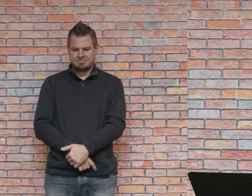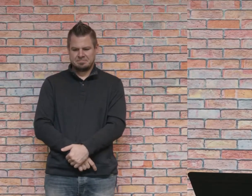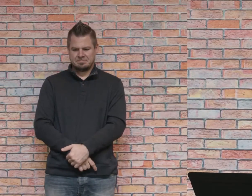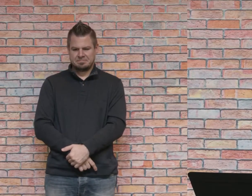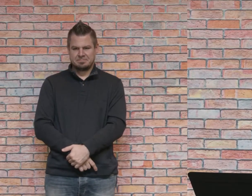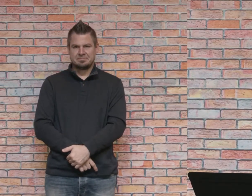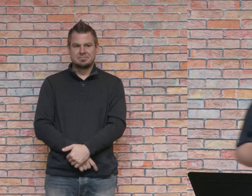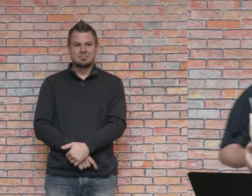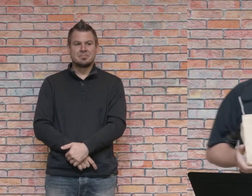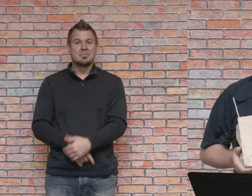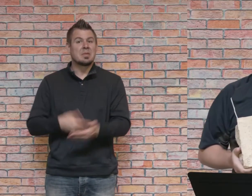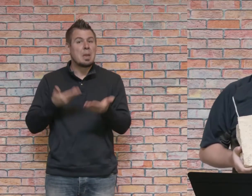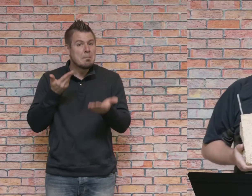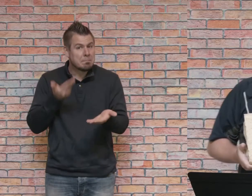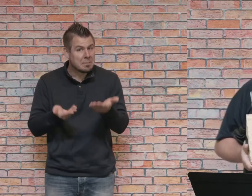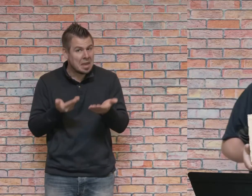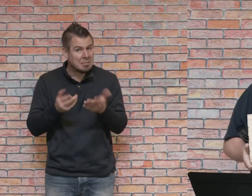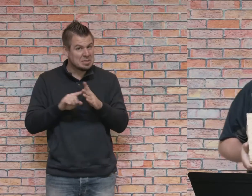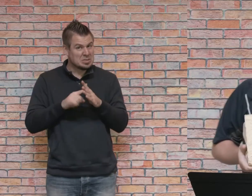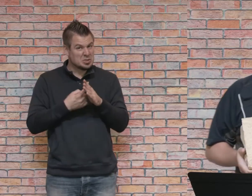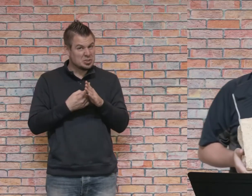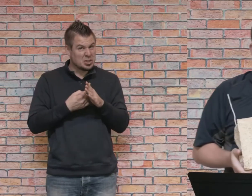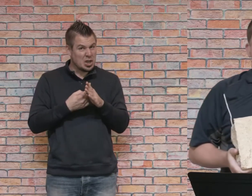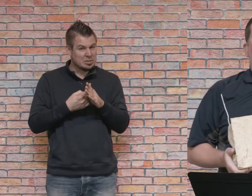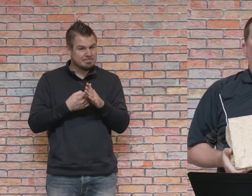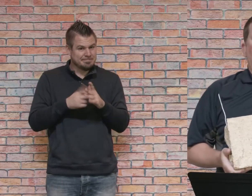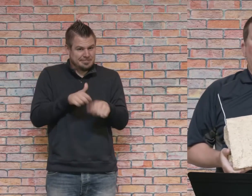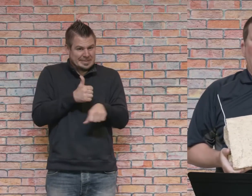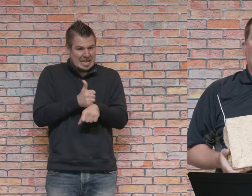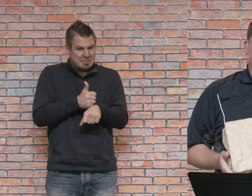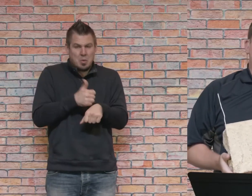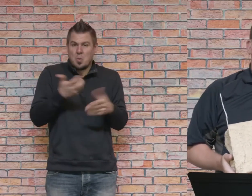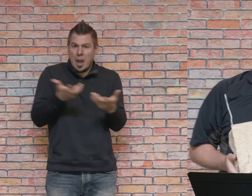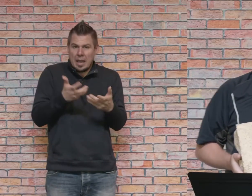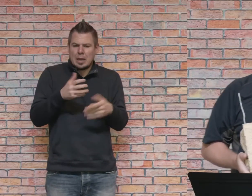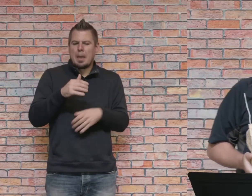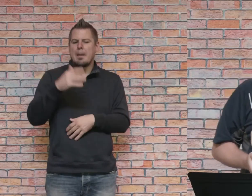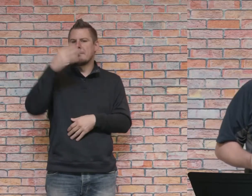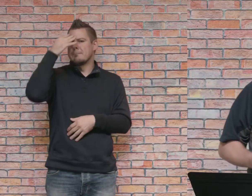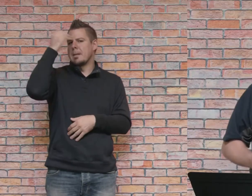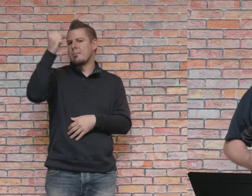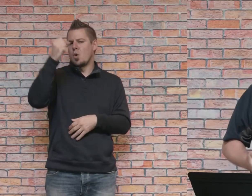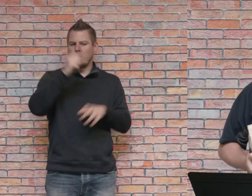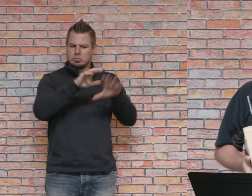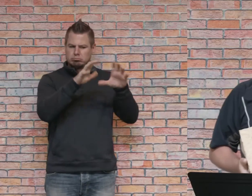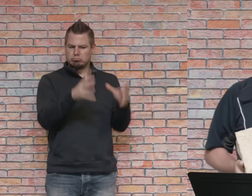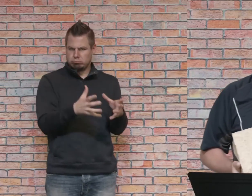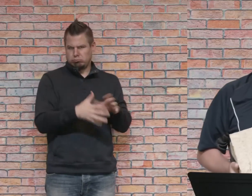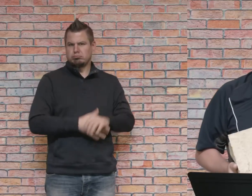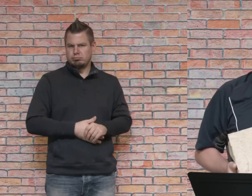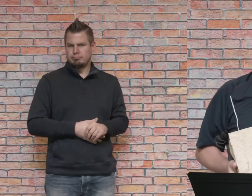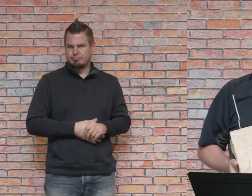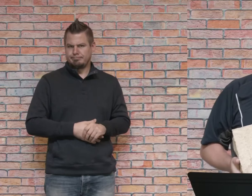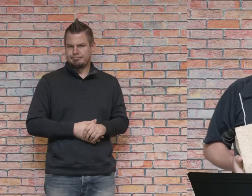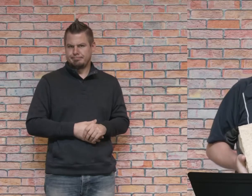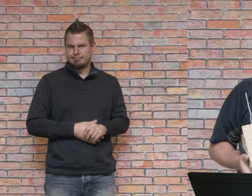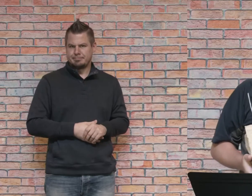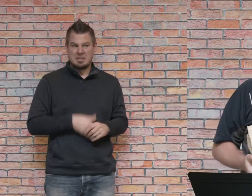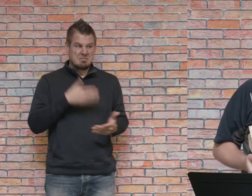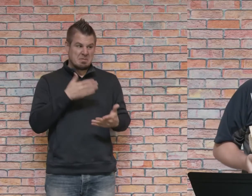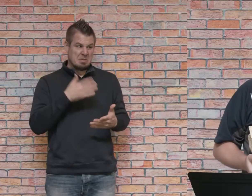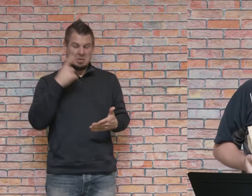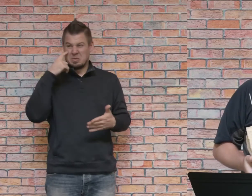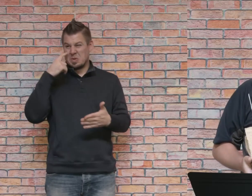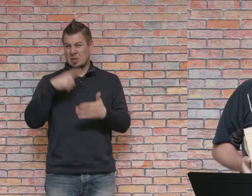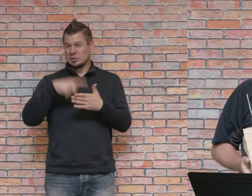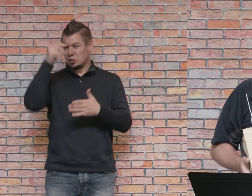is maybe you start to make a memorial outside your house. Maybe when you see God's faithfulness, when you see all